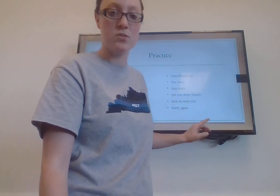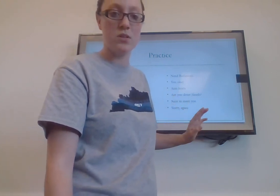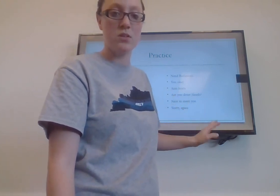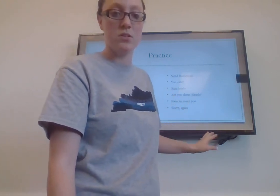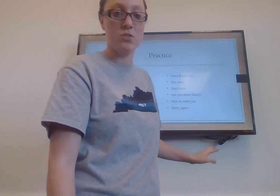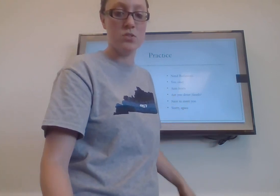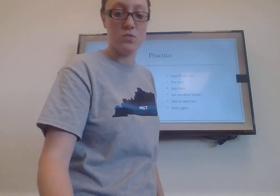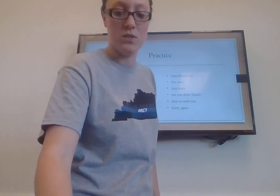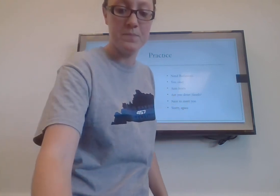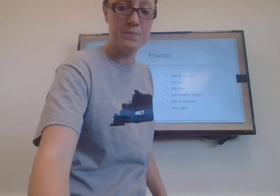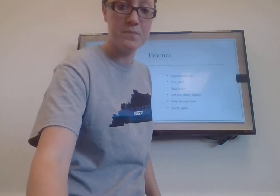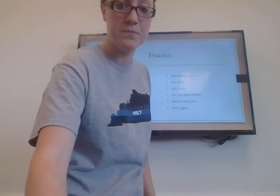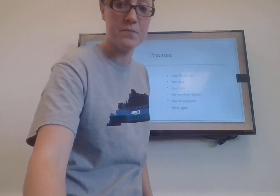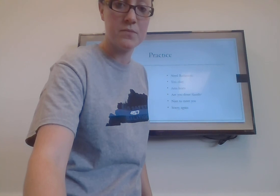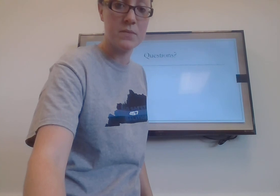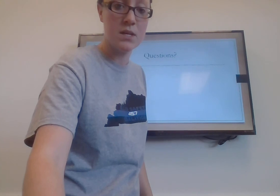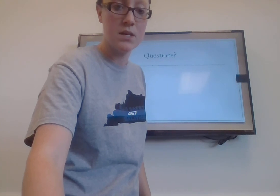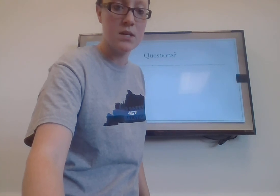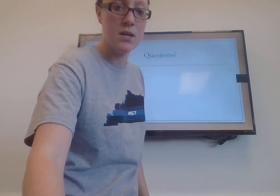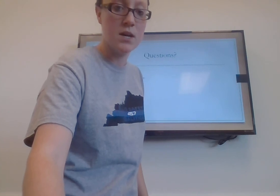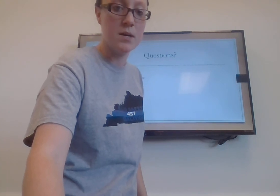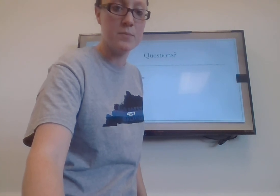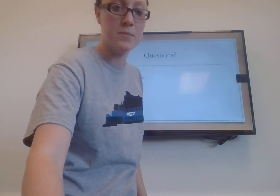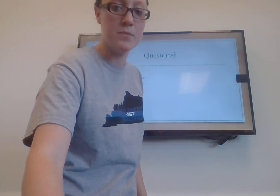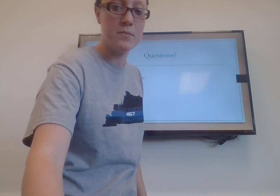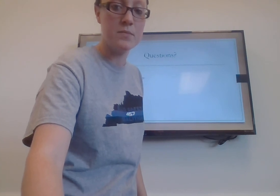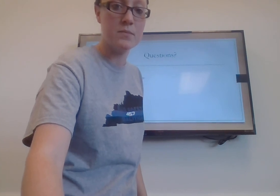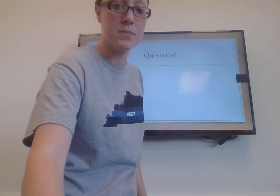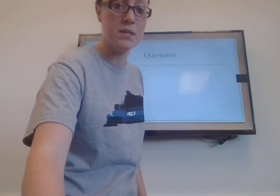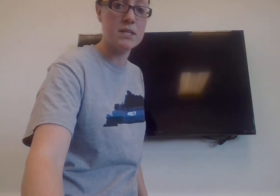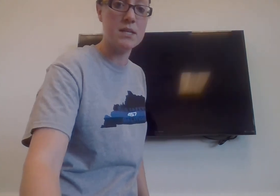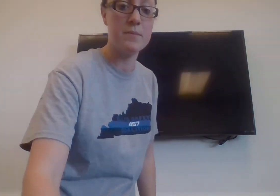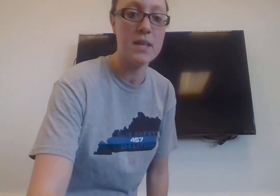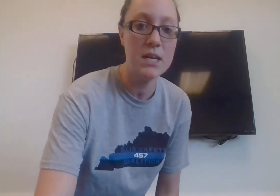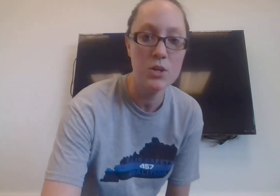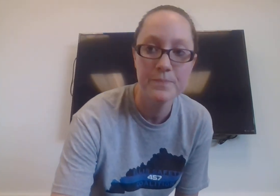just don't do them. But that's it. Thank you.